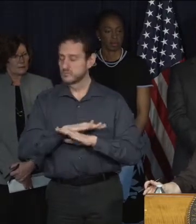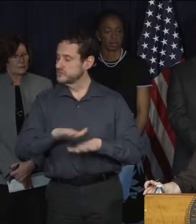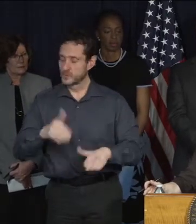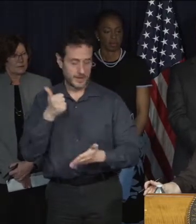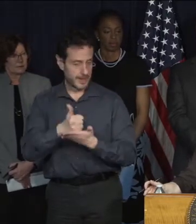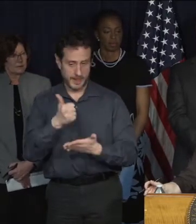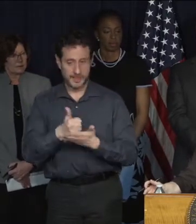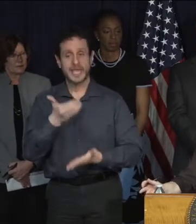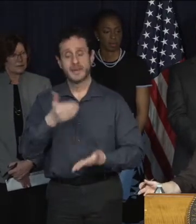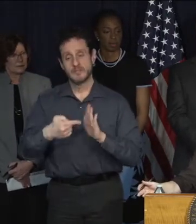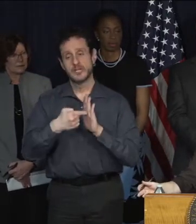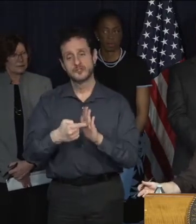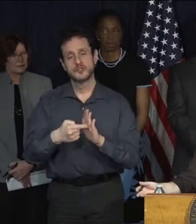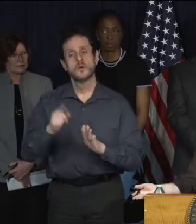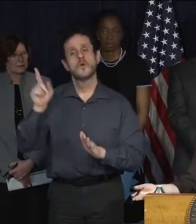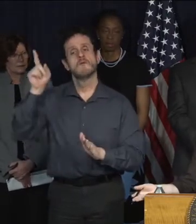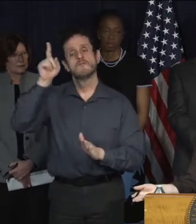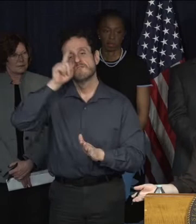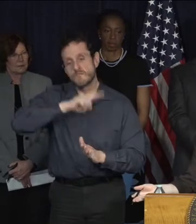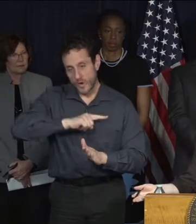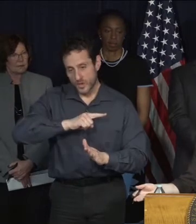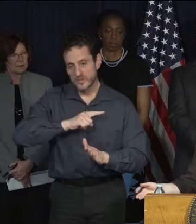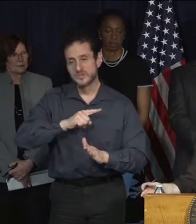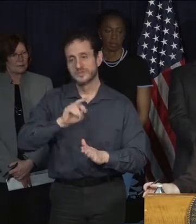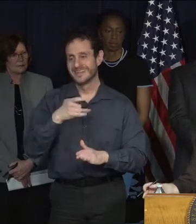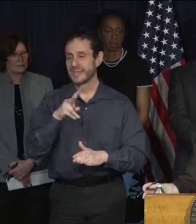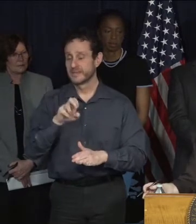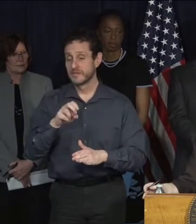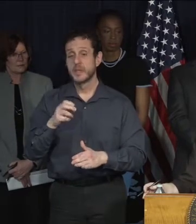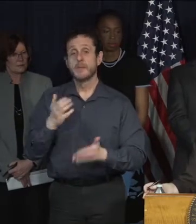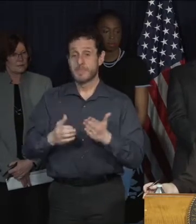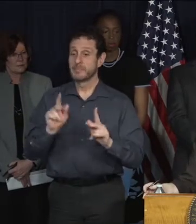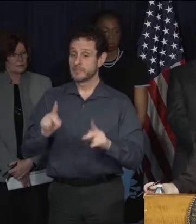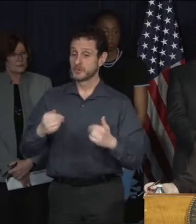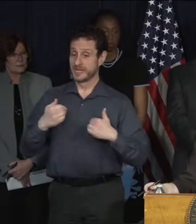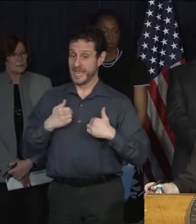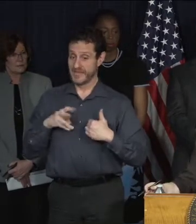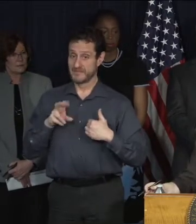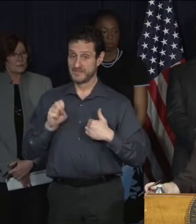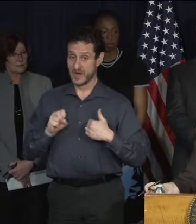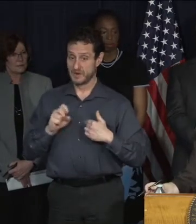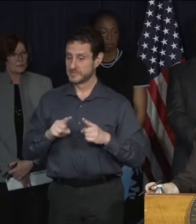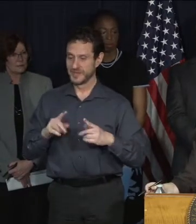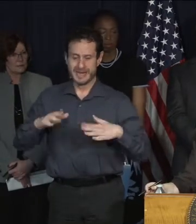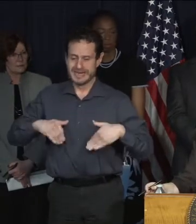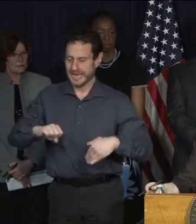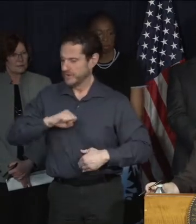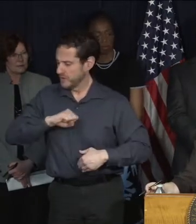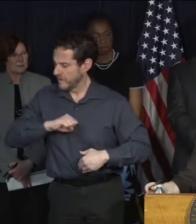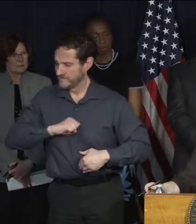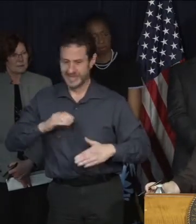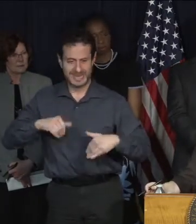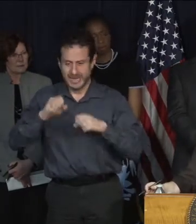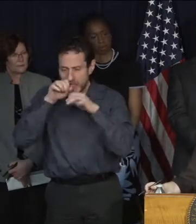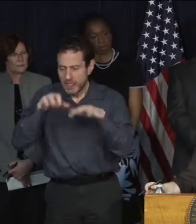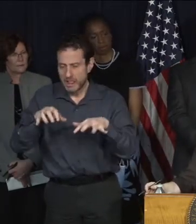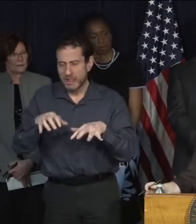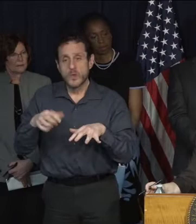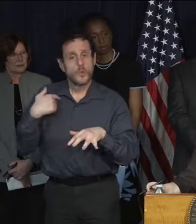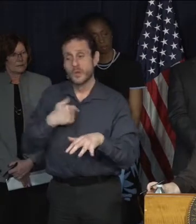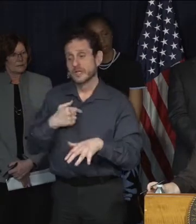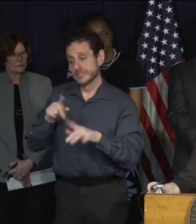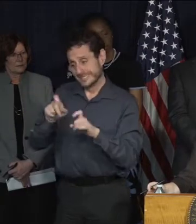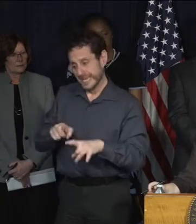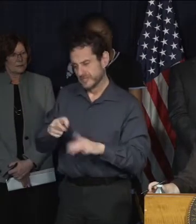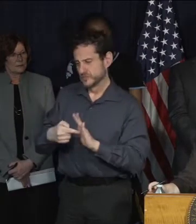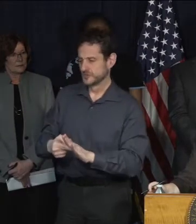false negatives, as in someone could have low levels of the virus, but they're not yet coughing, they're not yet spreading it, they could test